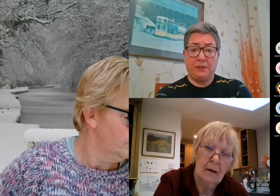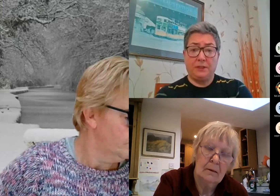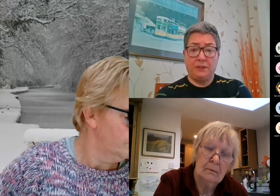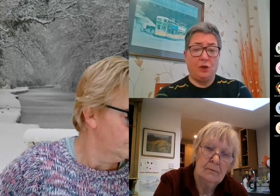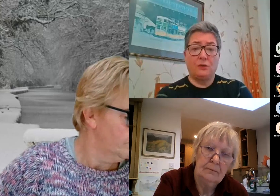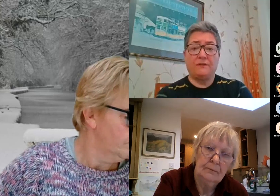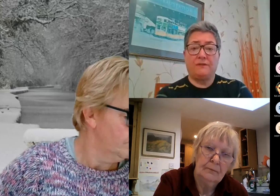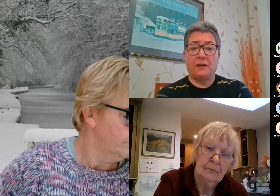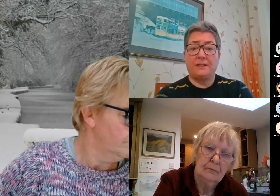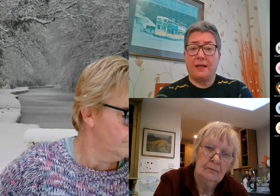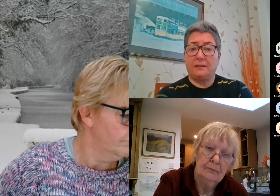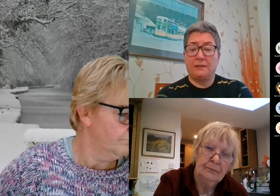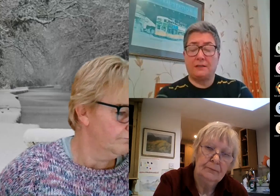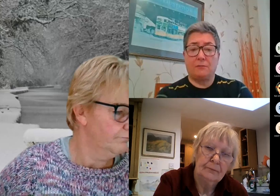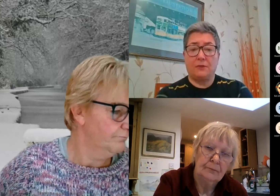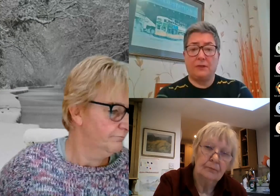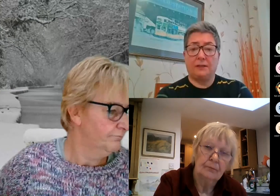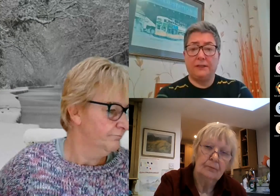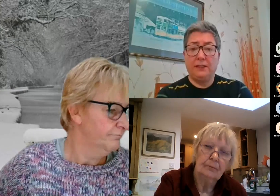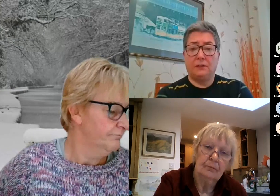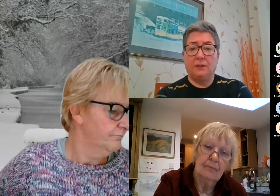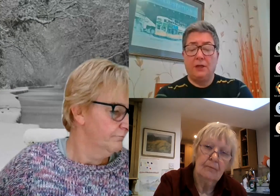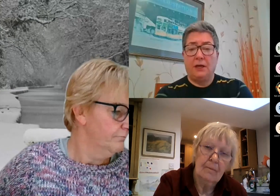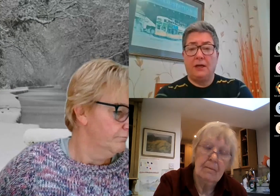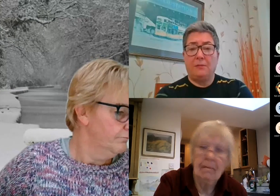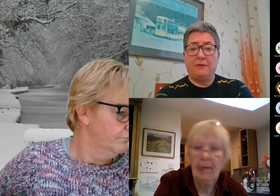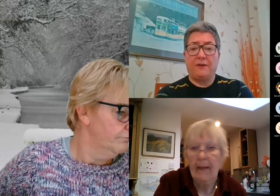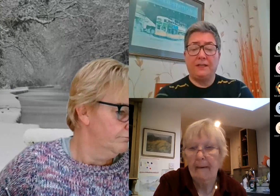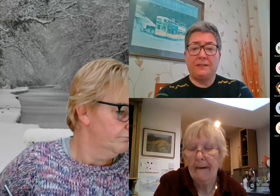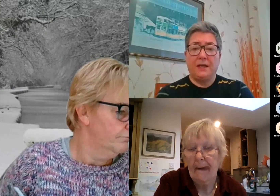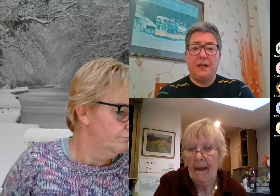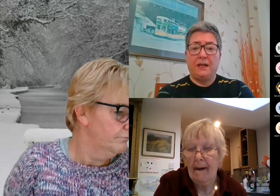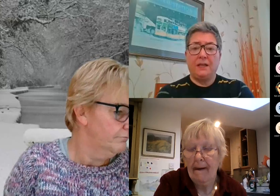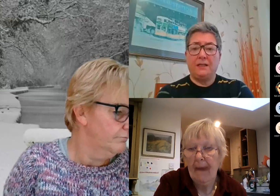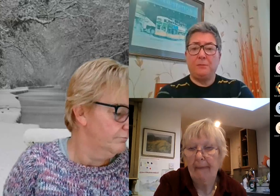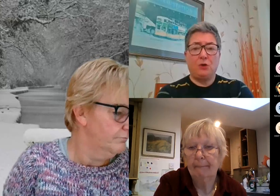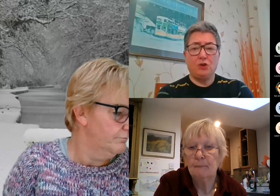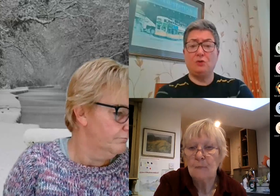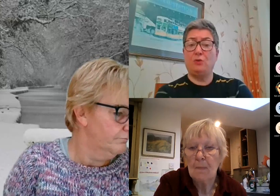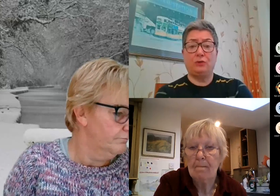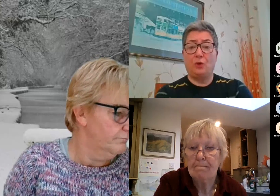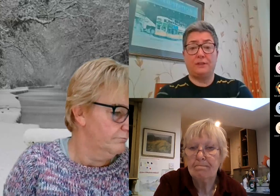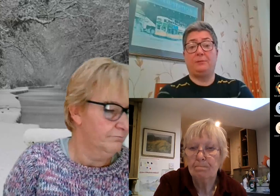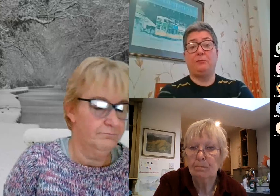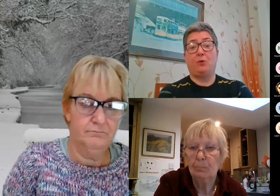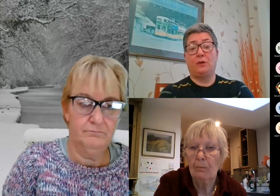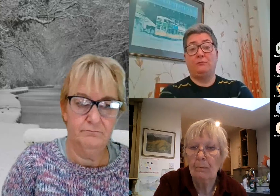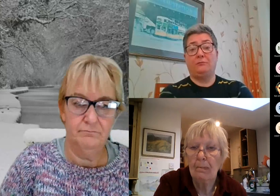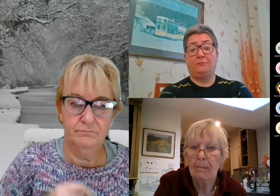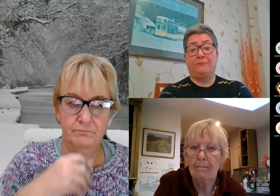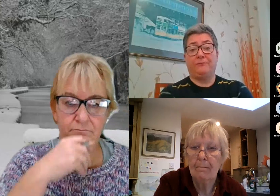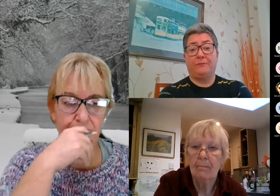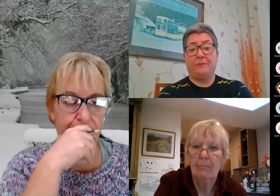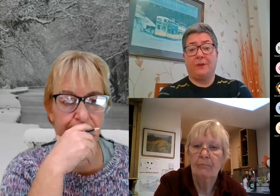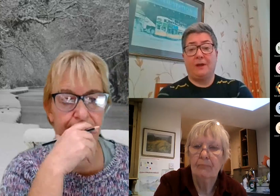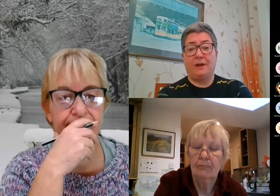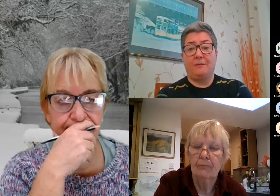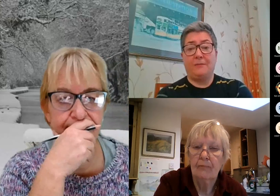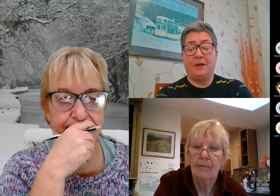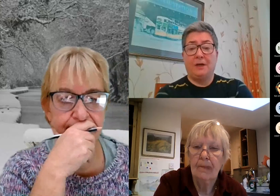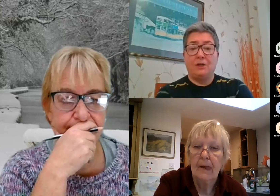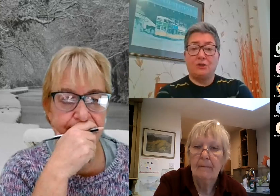disability discrimination, when you go as far as getting some legal advice, it's because you know the law has been broken.